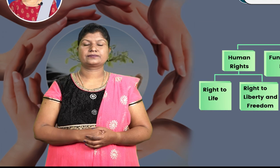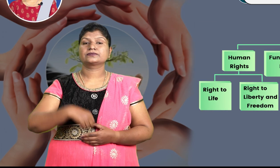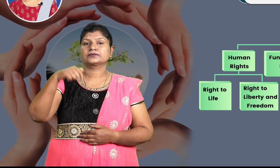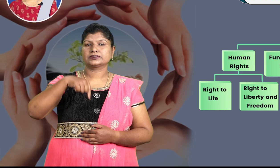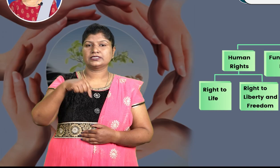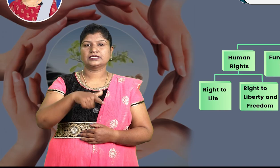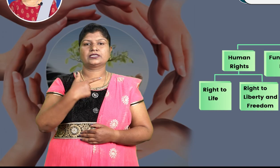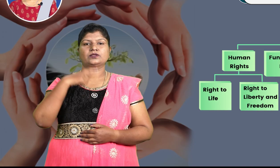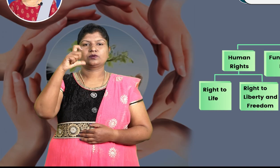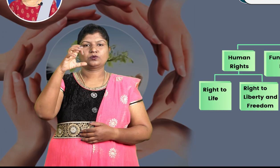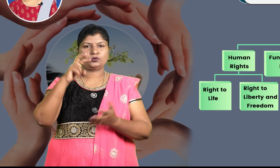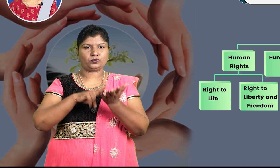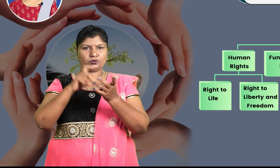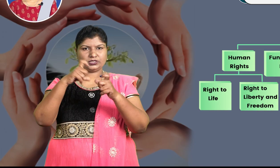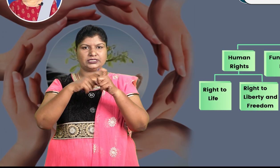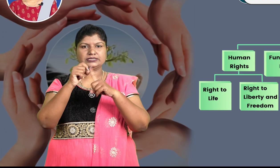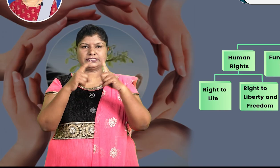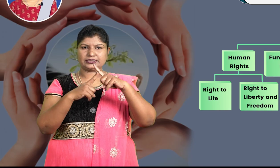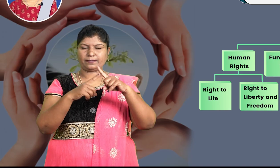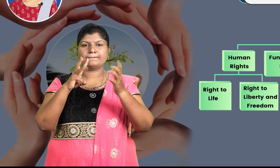This is the concept map of the lesson.